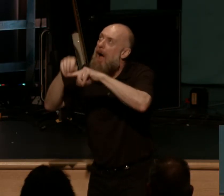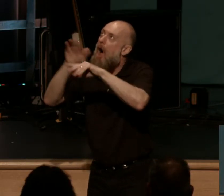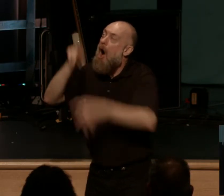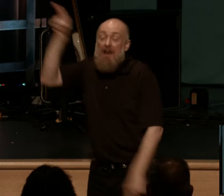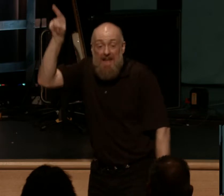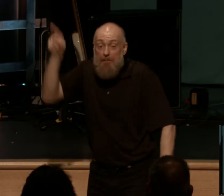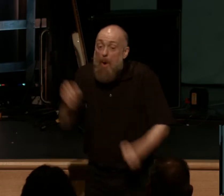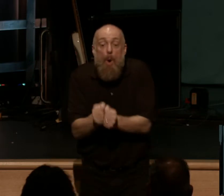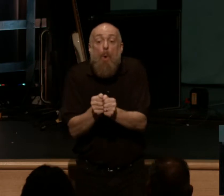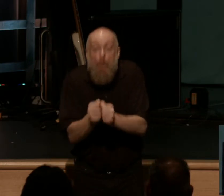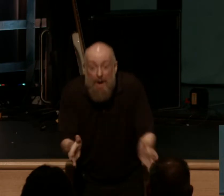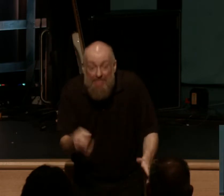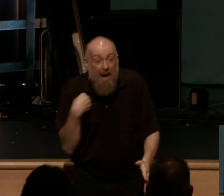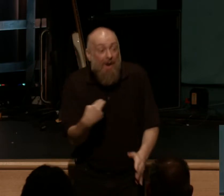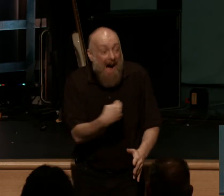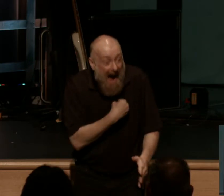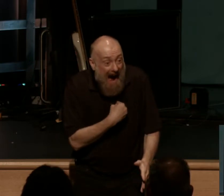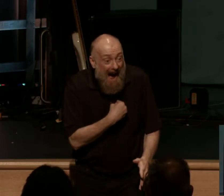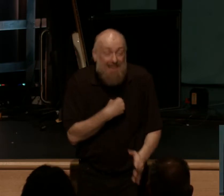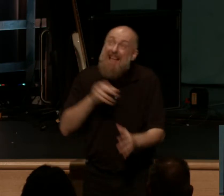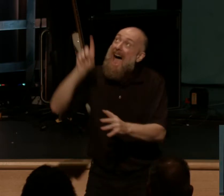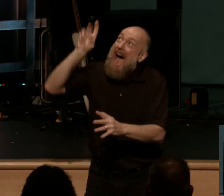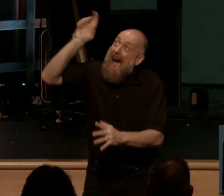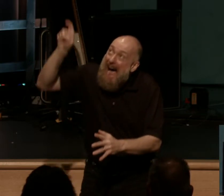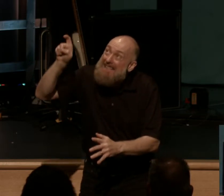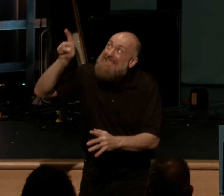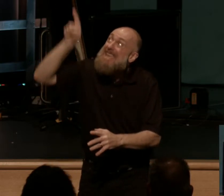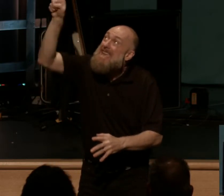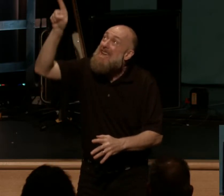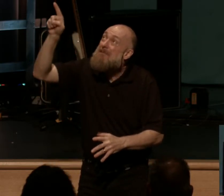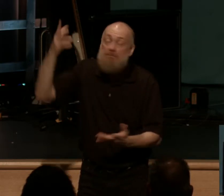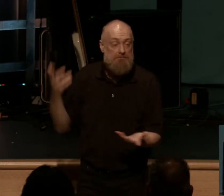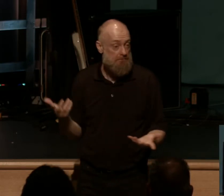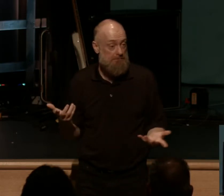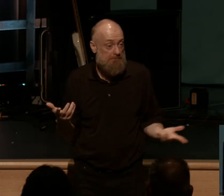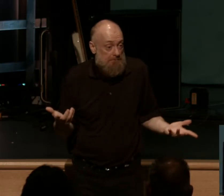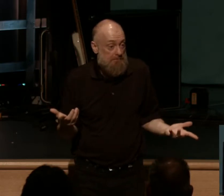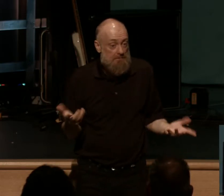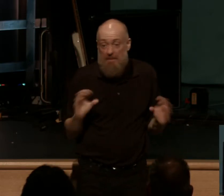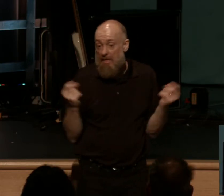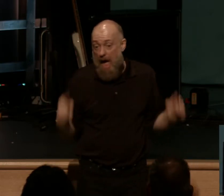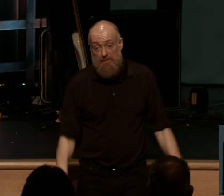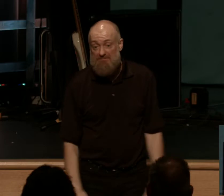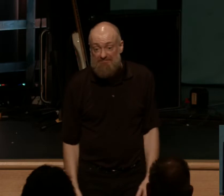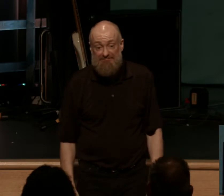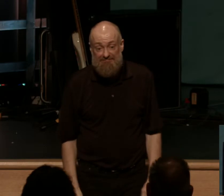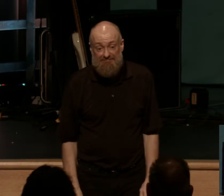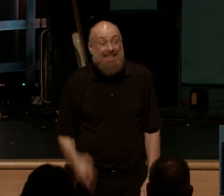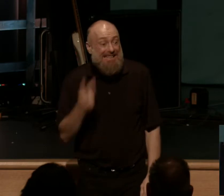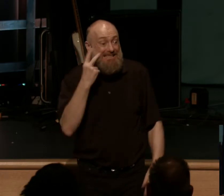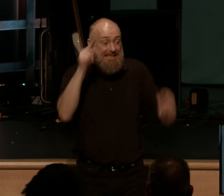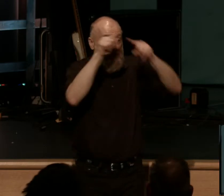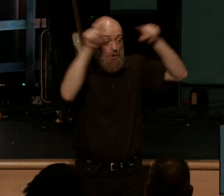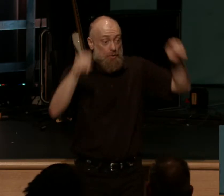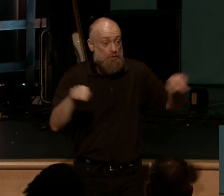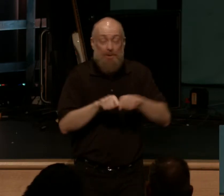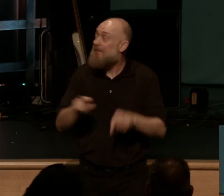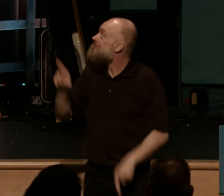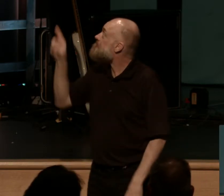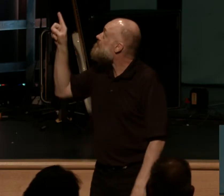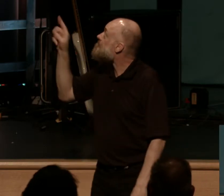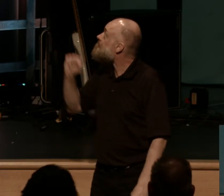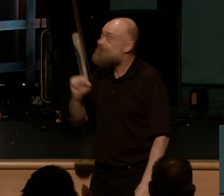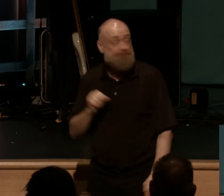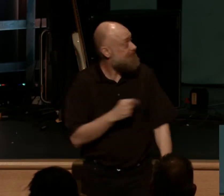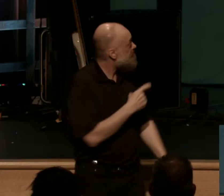because without us acknowledging and asking and seeking the Lord, we don't stand a chance. On the screen for you, Charles Spurgeon, he